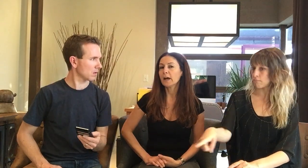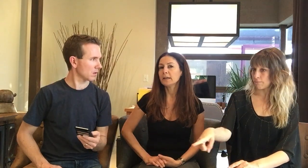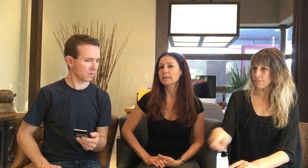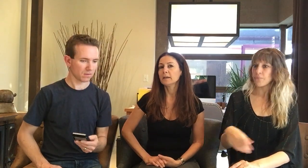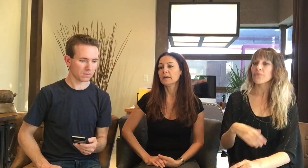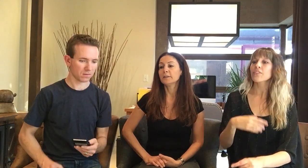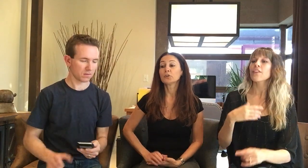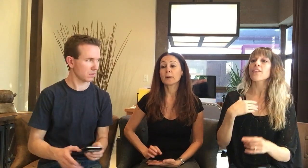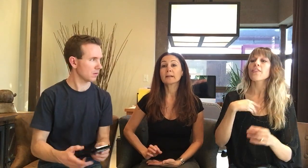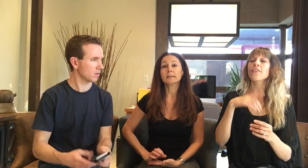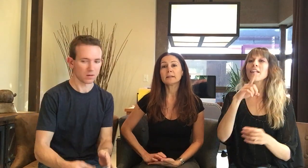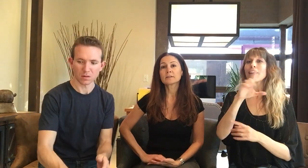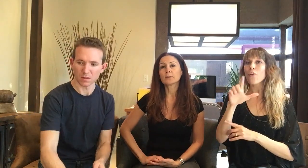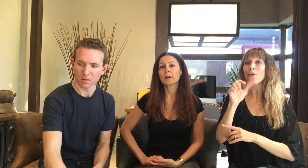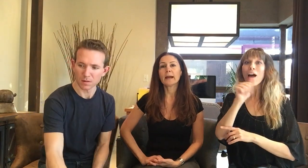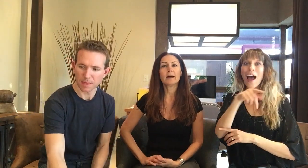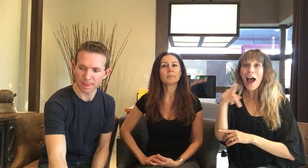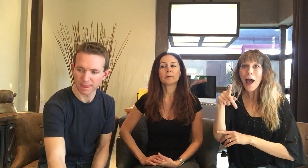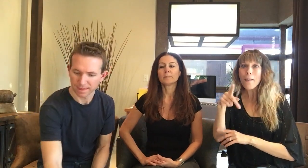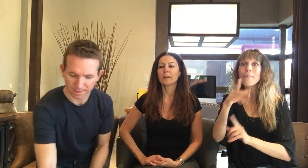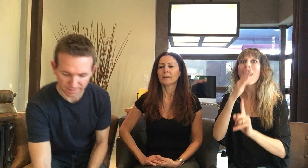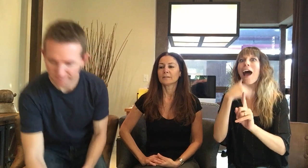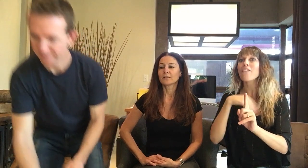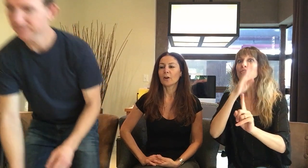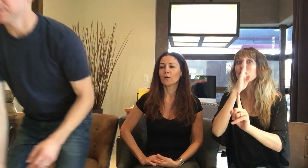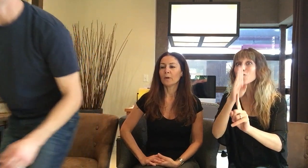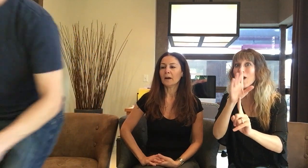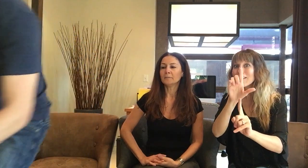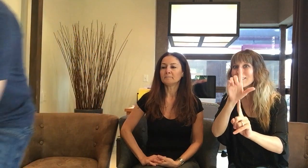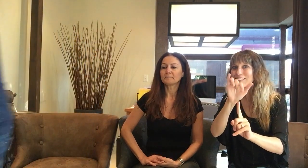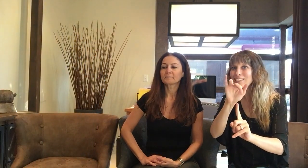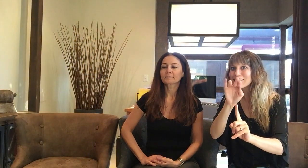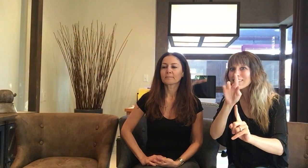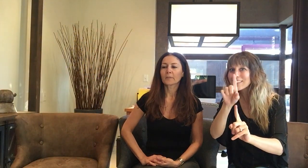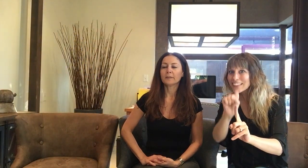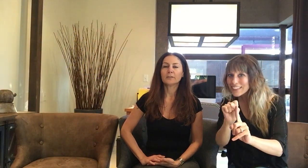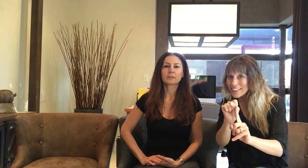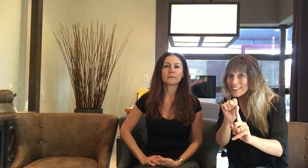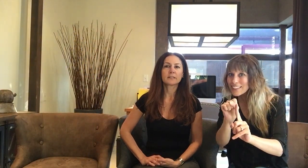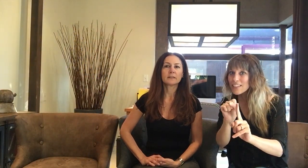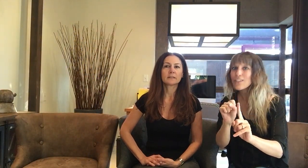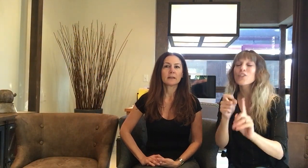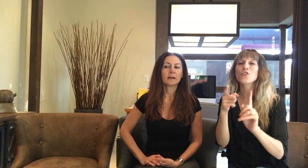find the direct links to our app. So they just visit